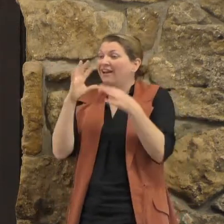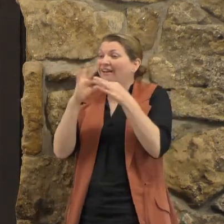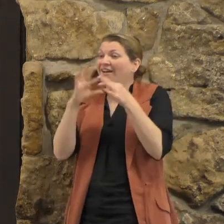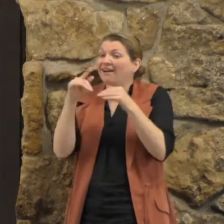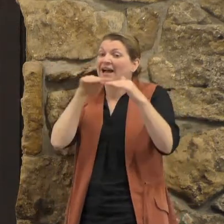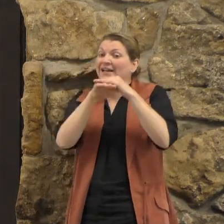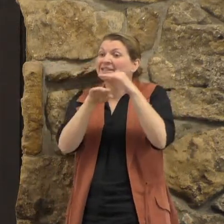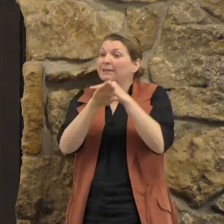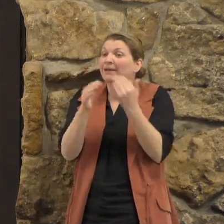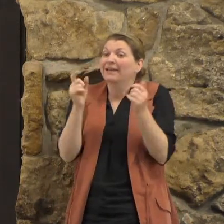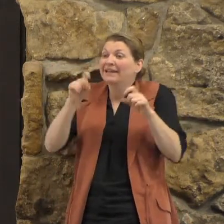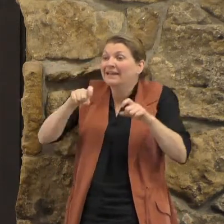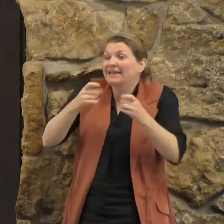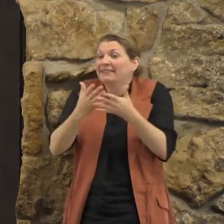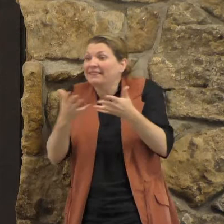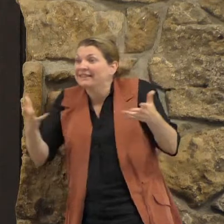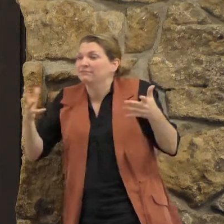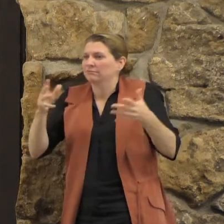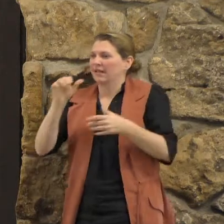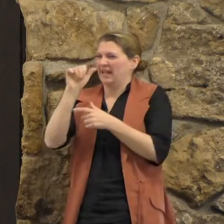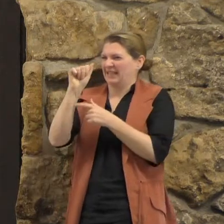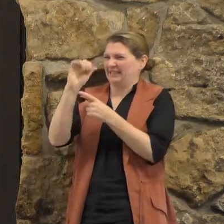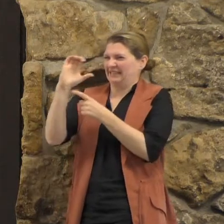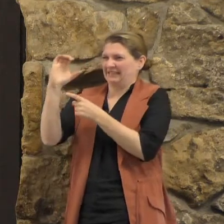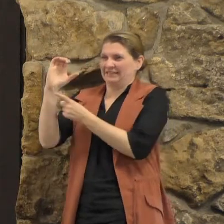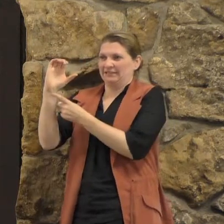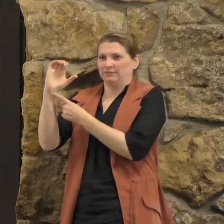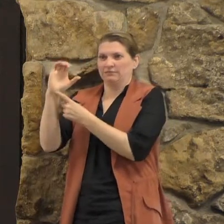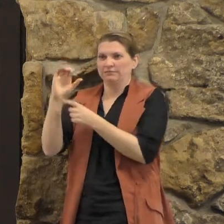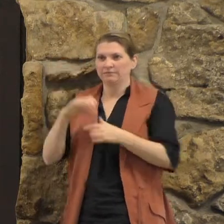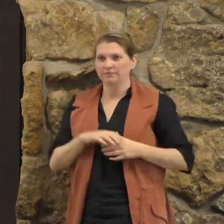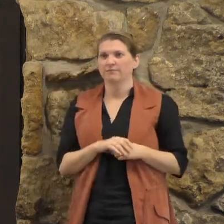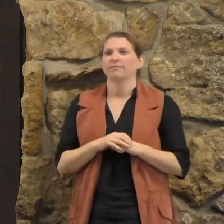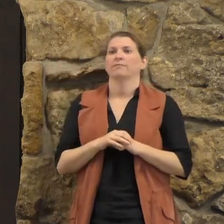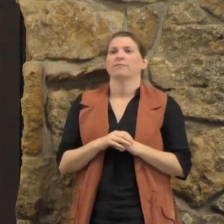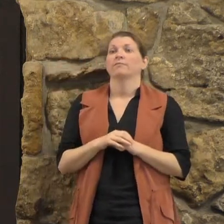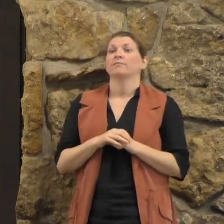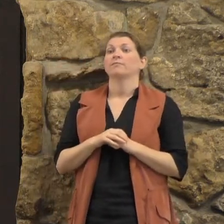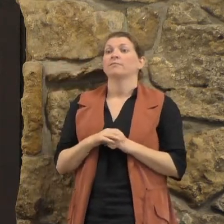And if you have any specific questions, we're happy to answer those.